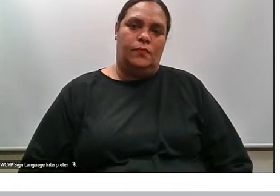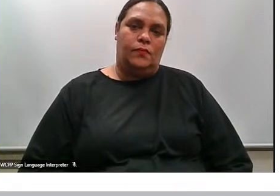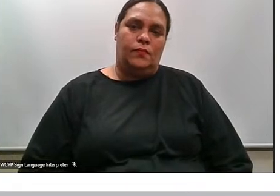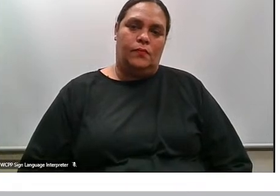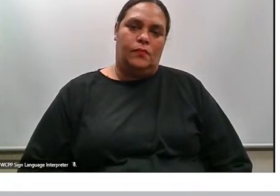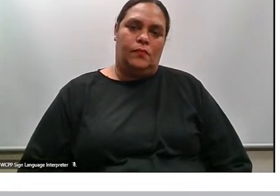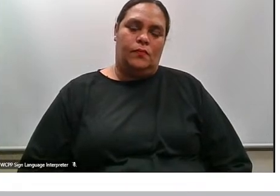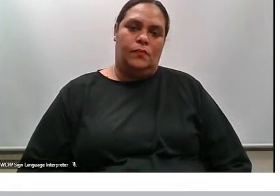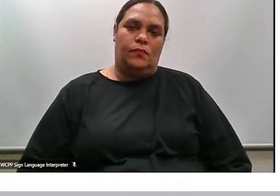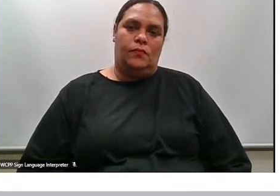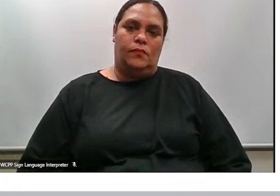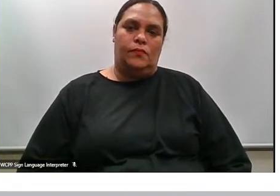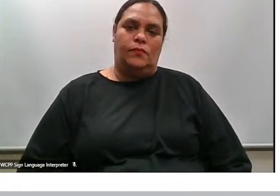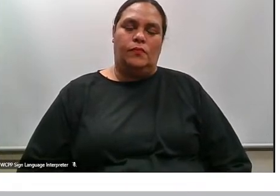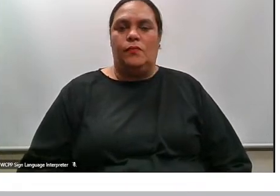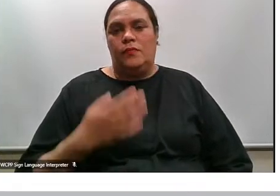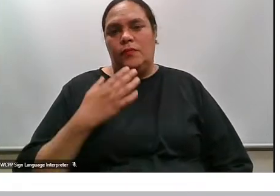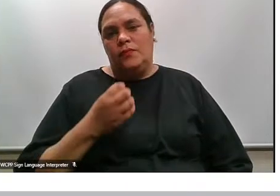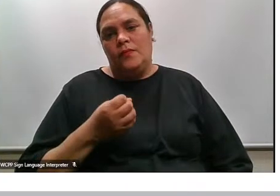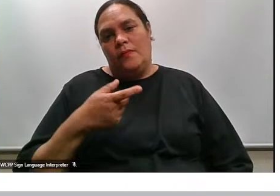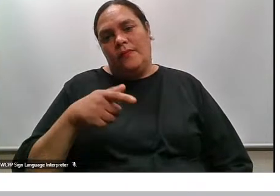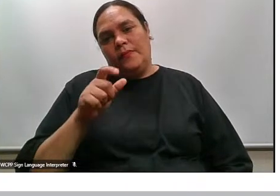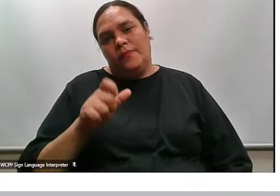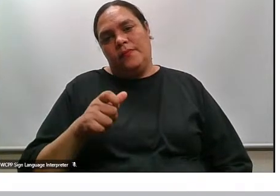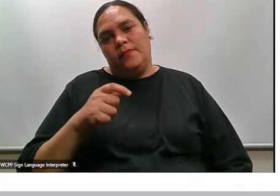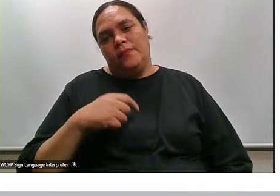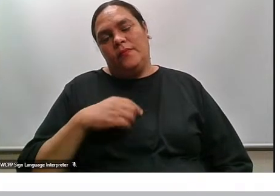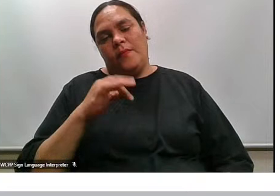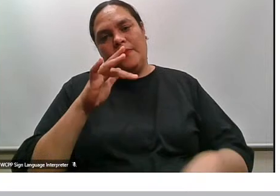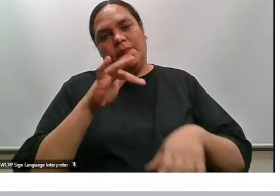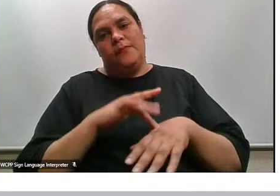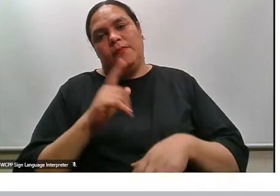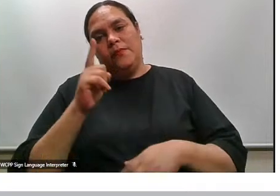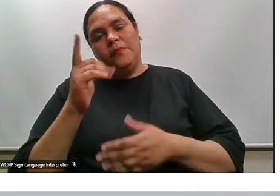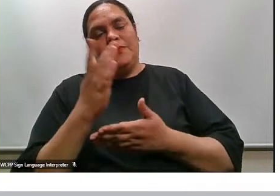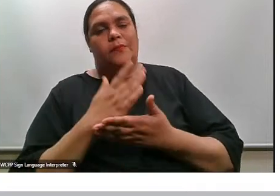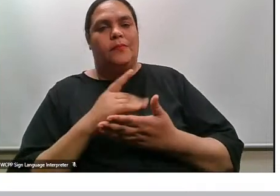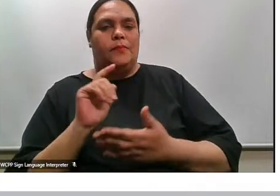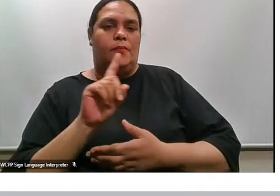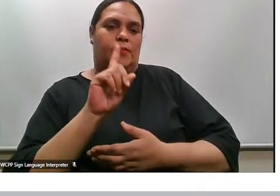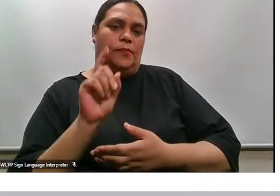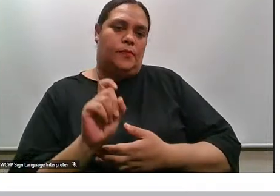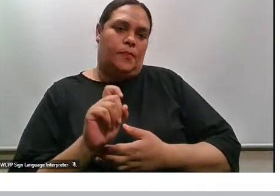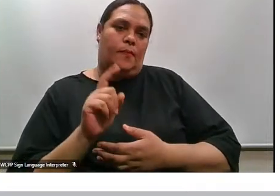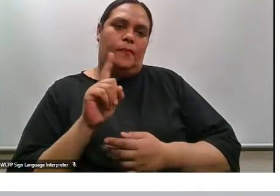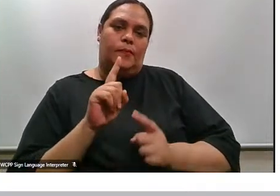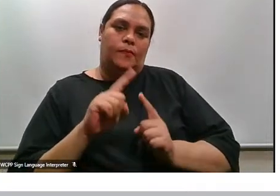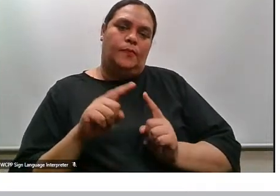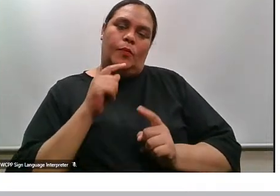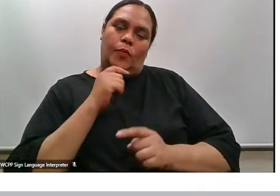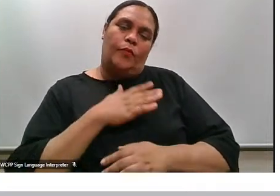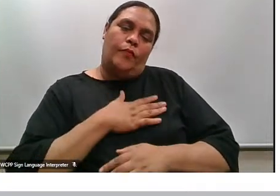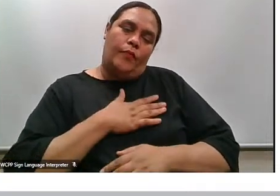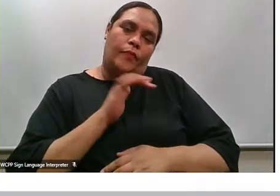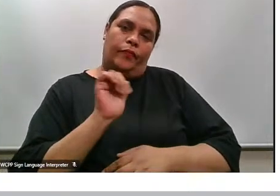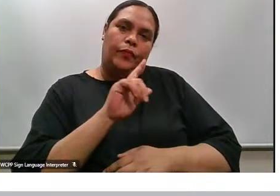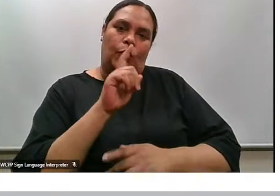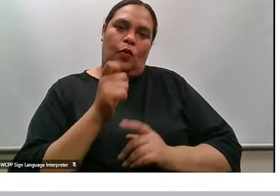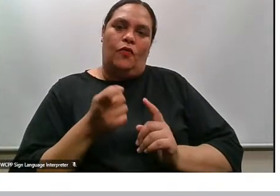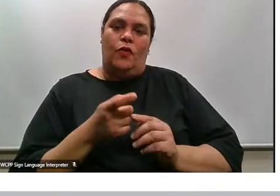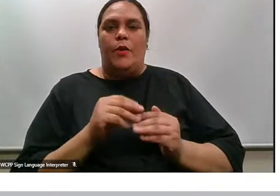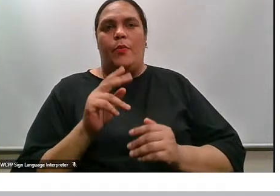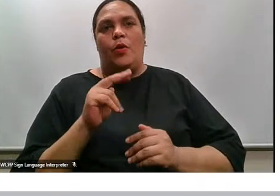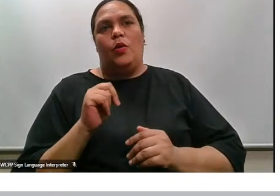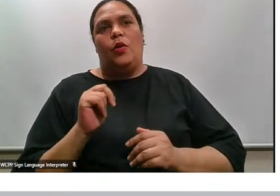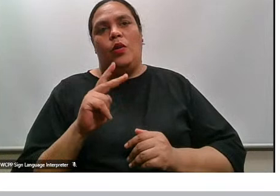Thank you so much, Chairperson. I will merely touch one particular question, and I do appreciate the question from Member